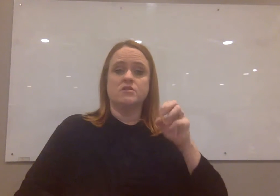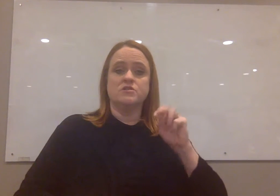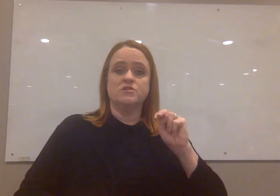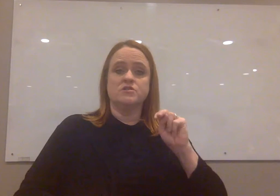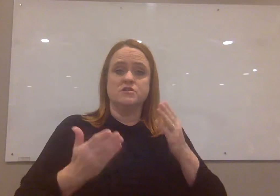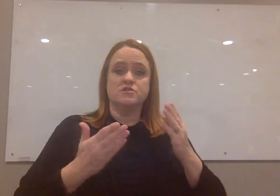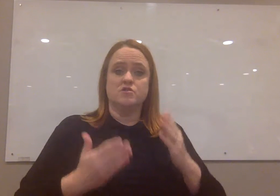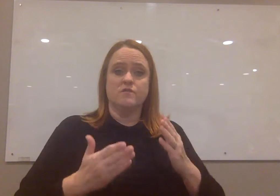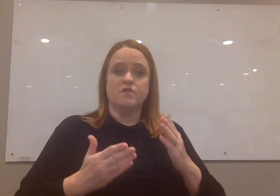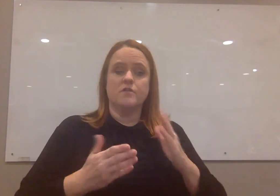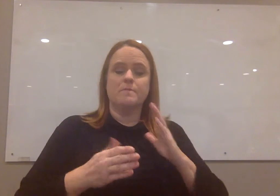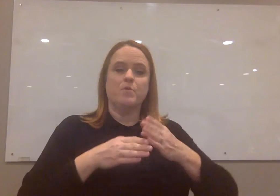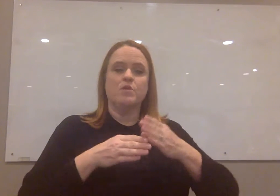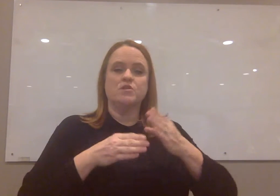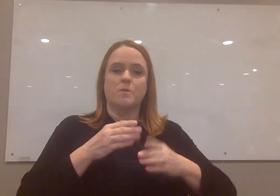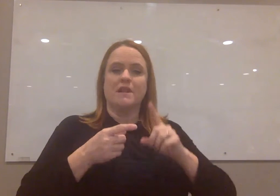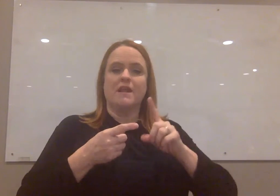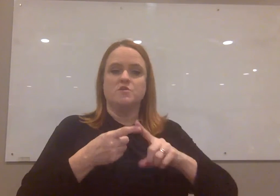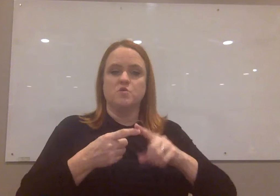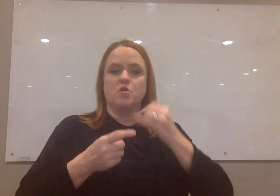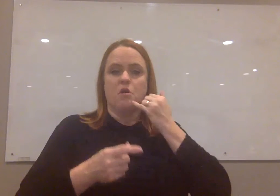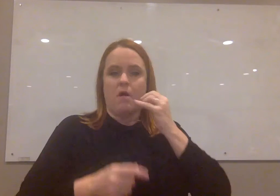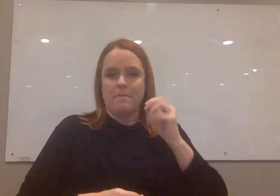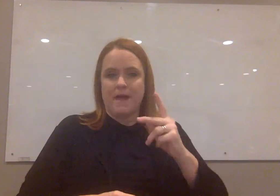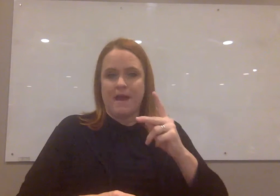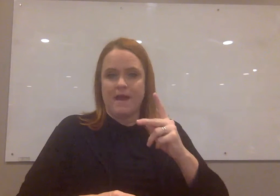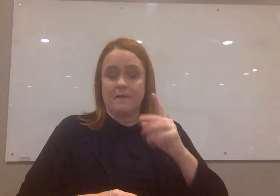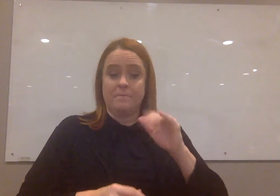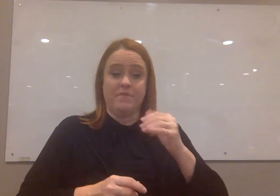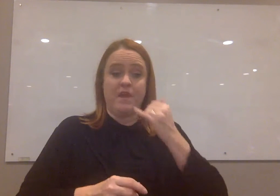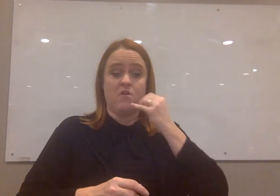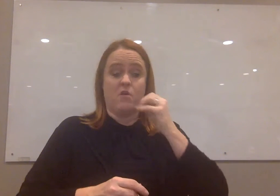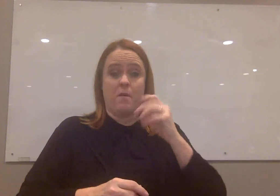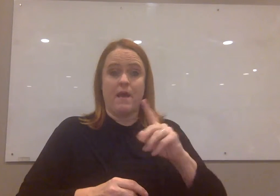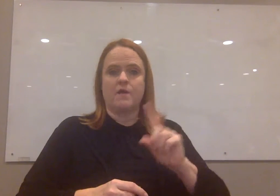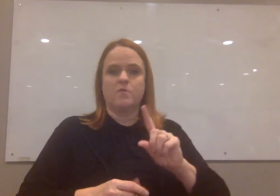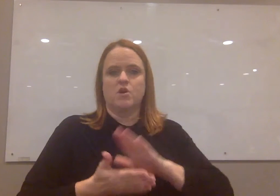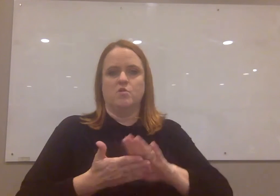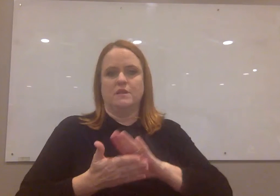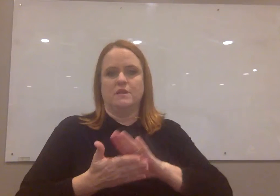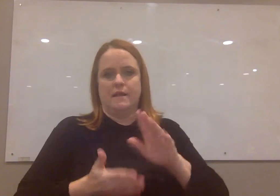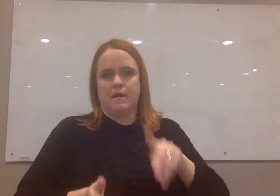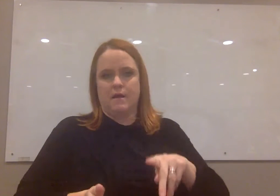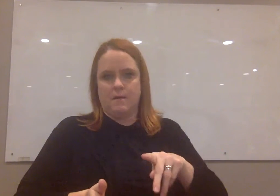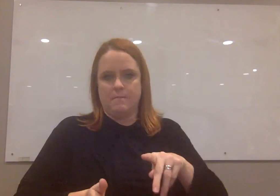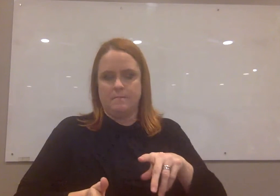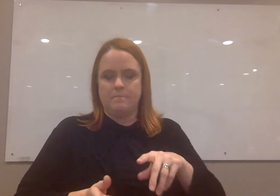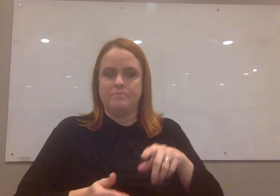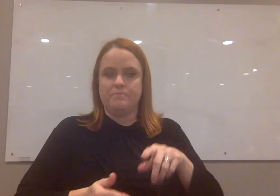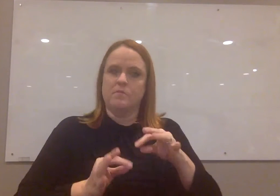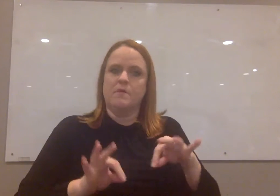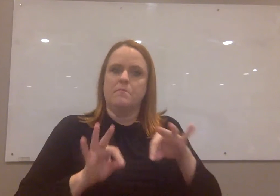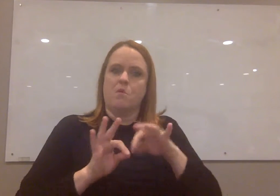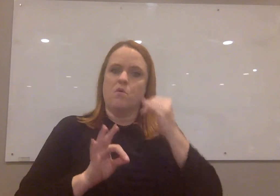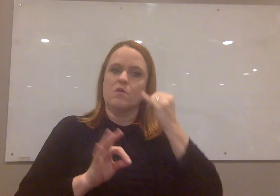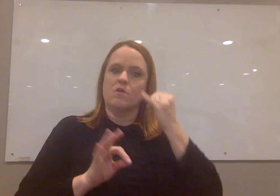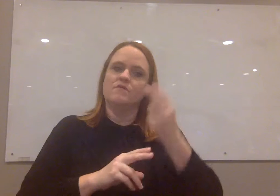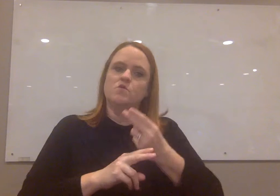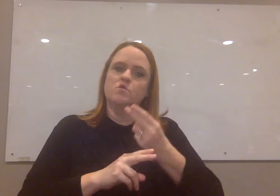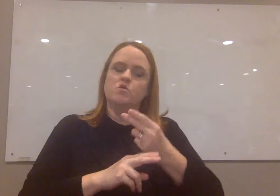callback. And that terminate callback is where you can do all your cleanup. So this could be important that if you're using Porcelain or ports to control an